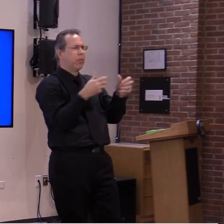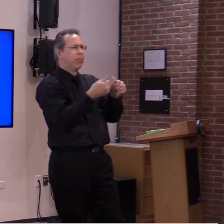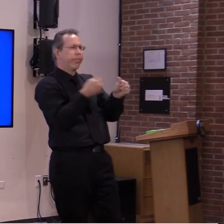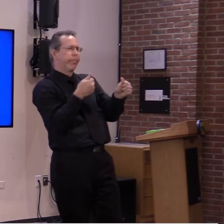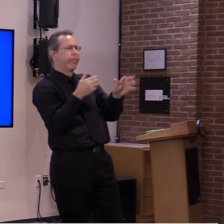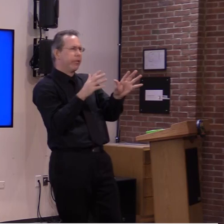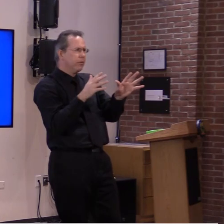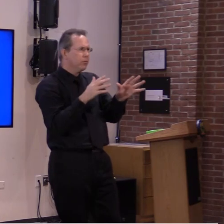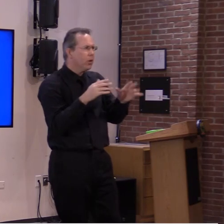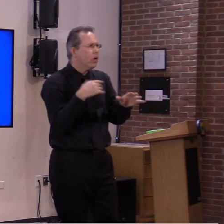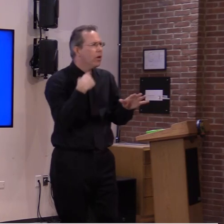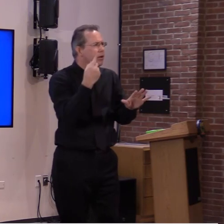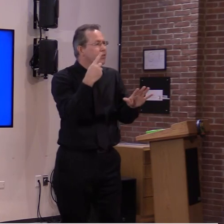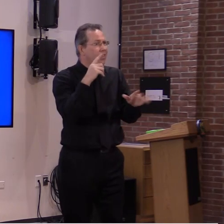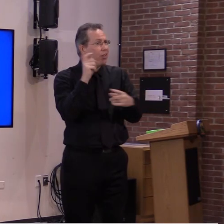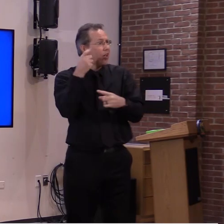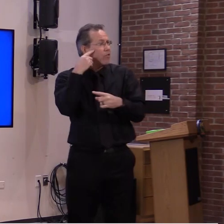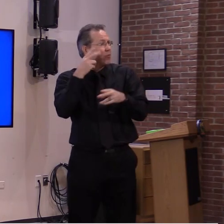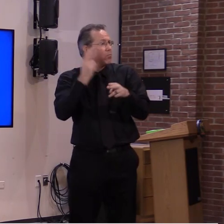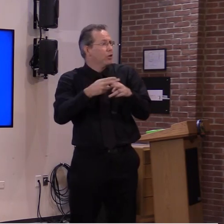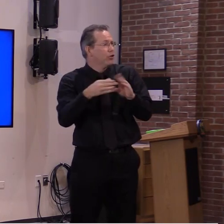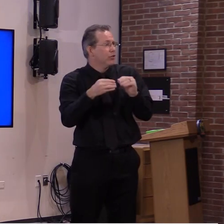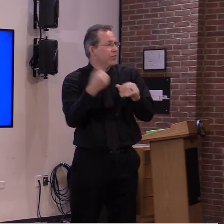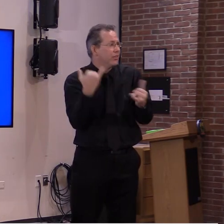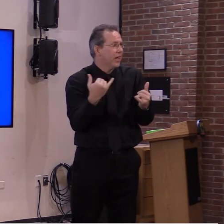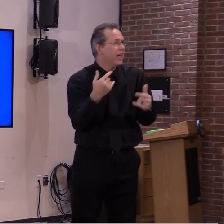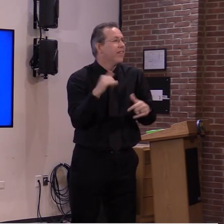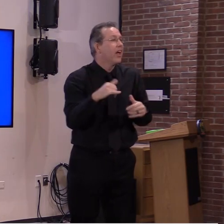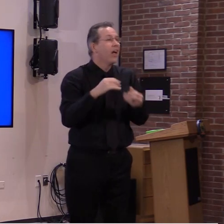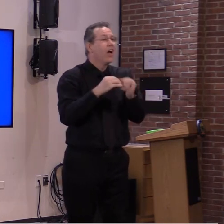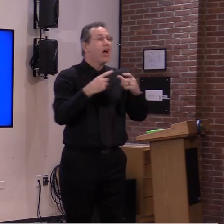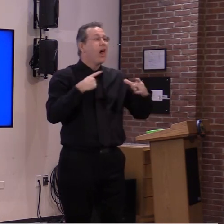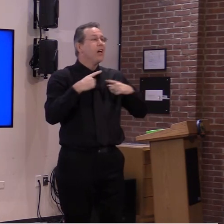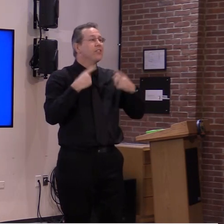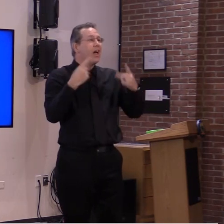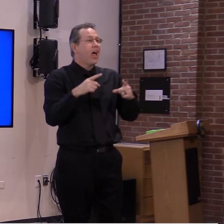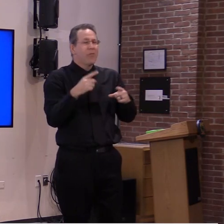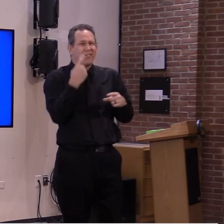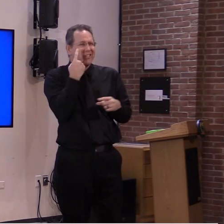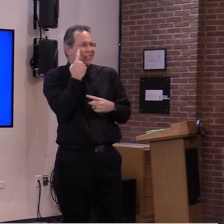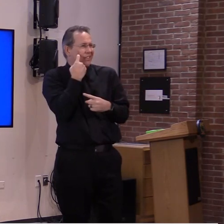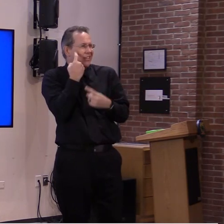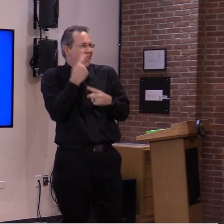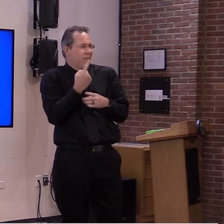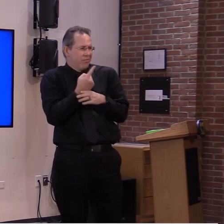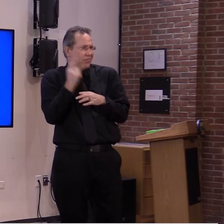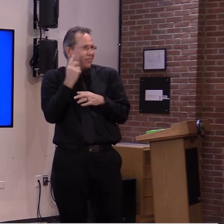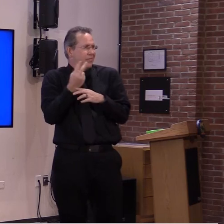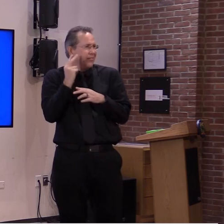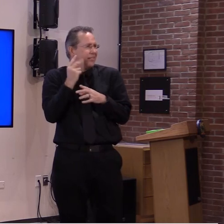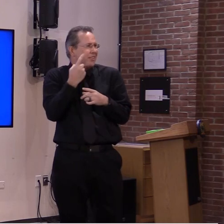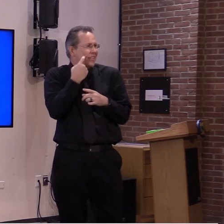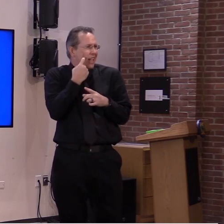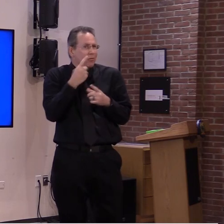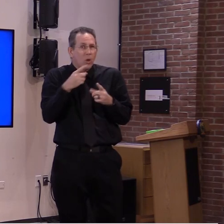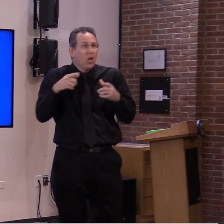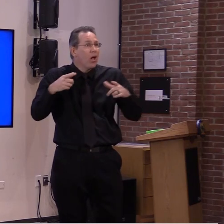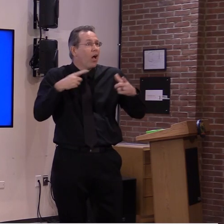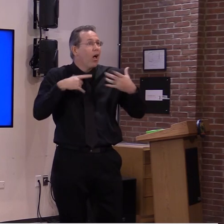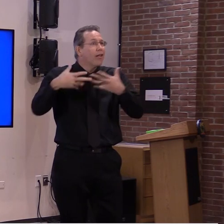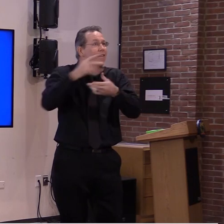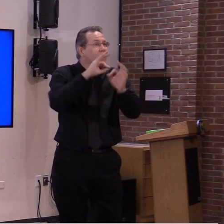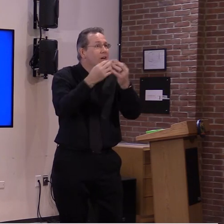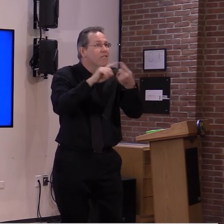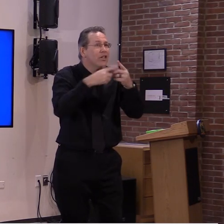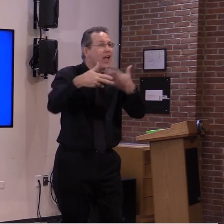also it's too early to know the full impact of the holidays and those who may have gathered or traveled during this